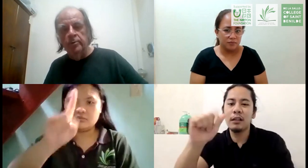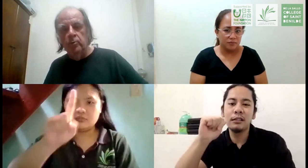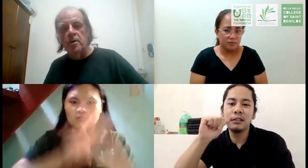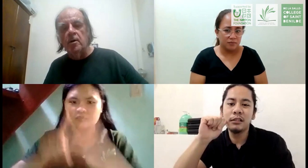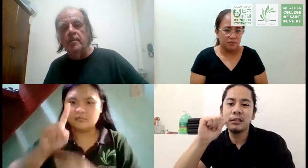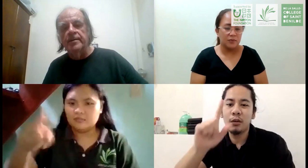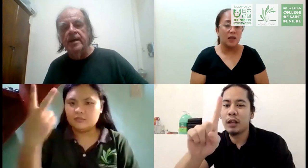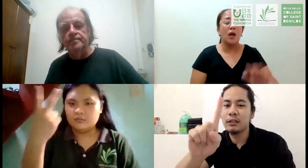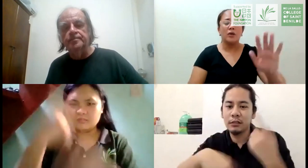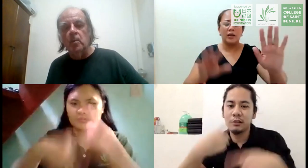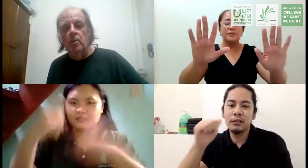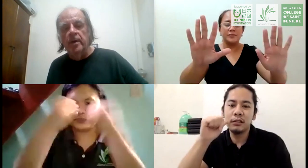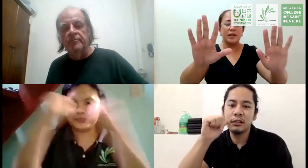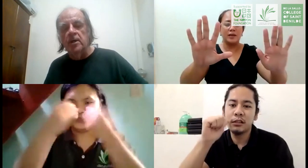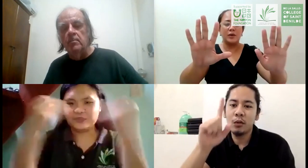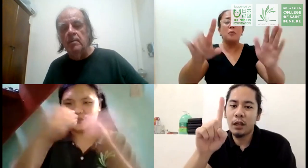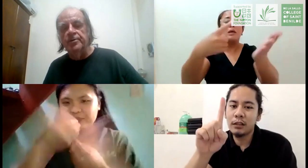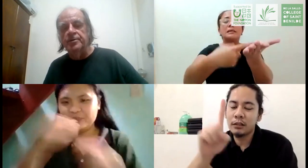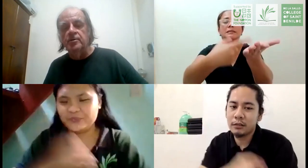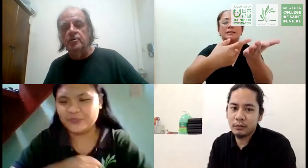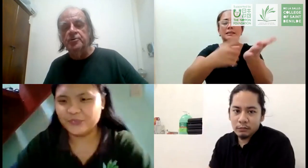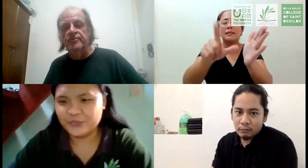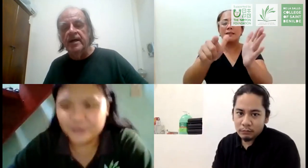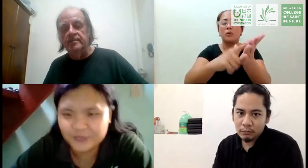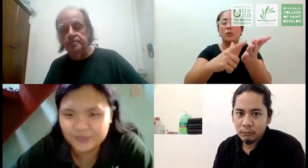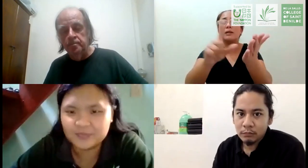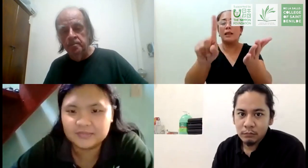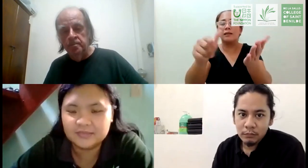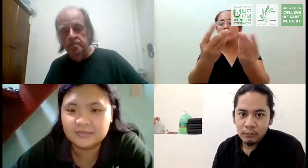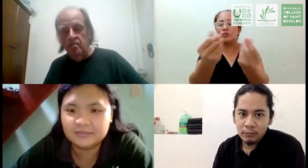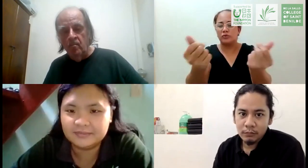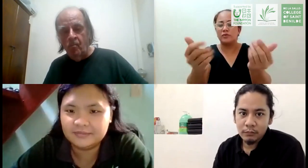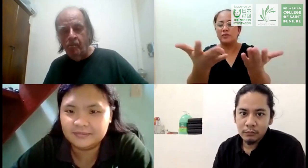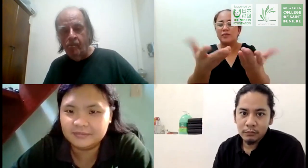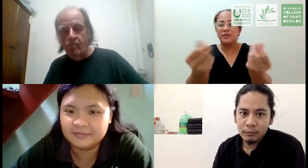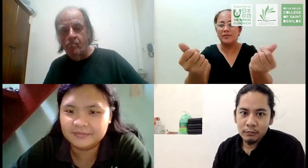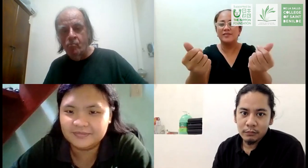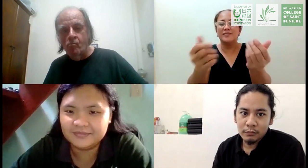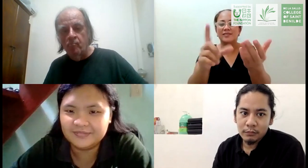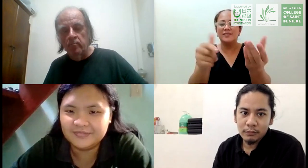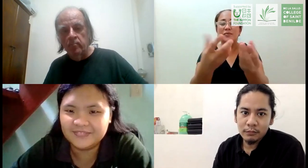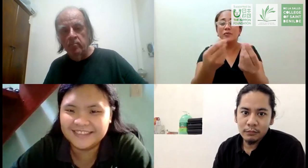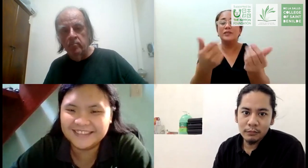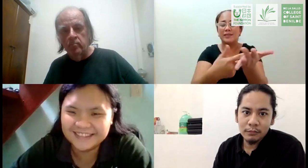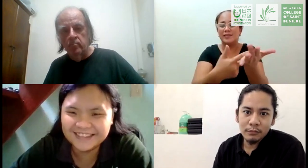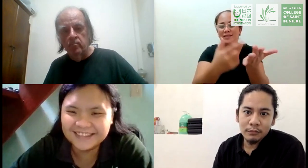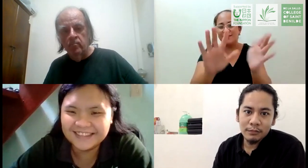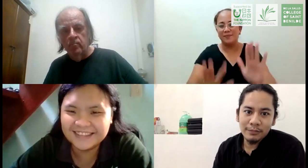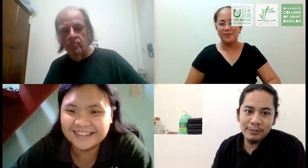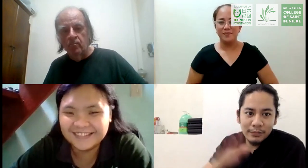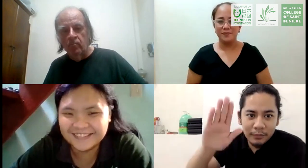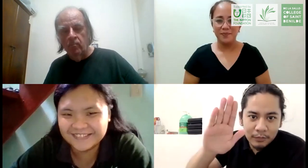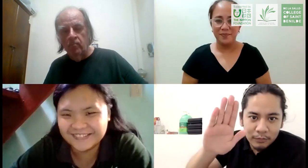Okay, well, we'll talk about that. We have to come up with a solution for that. Yeah, Jasmine saying I'm confused too.